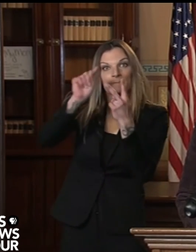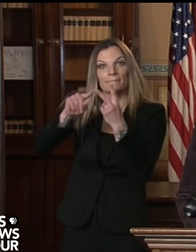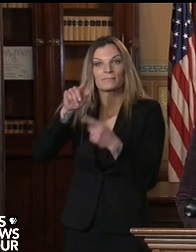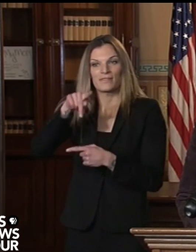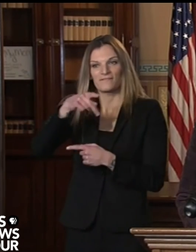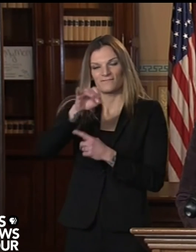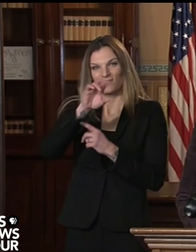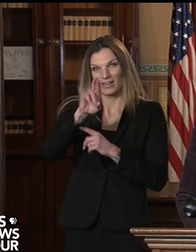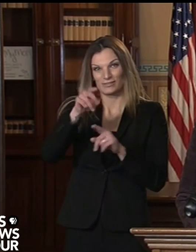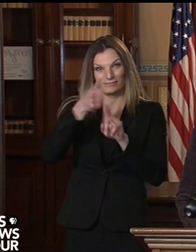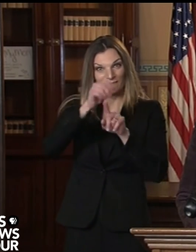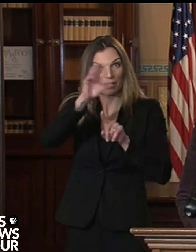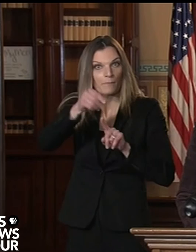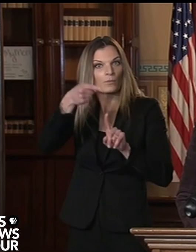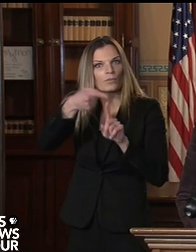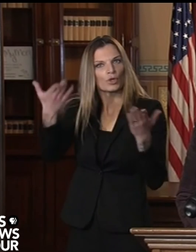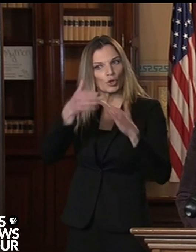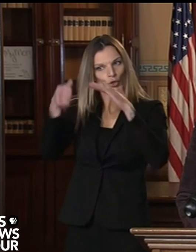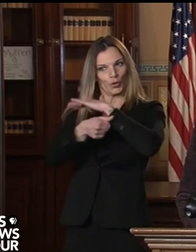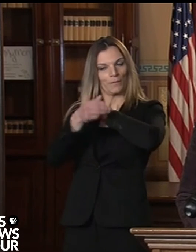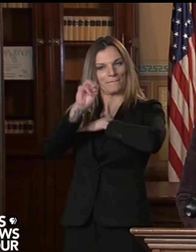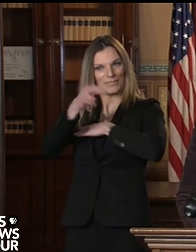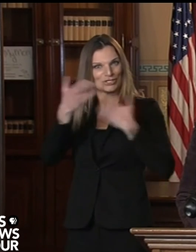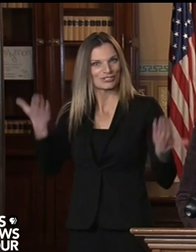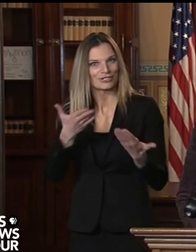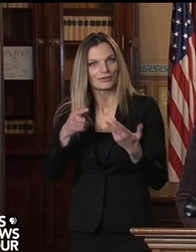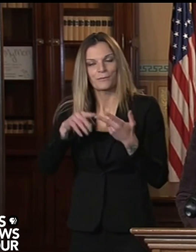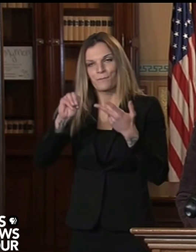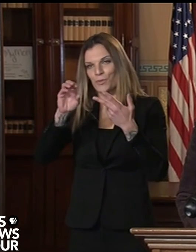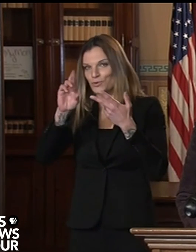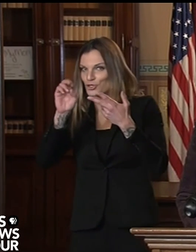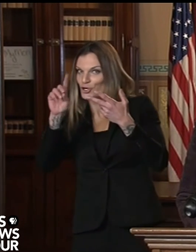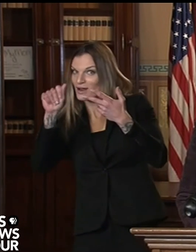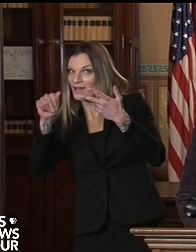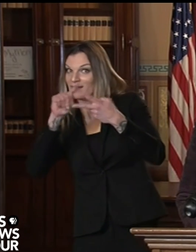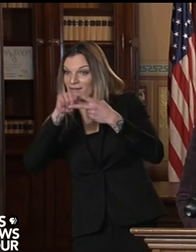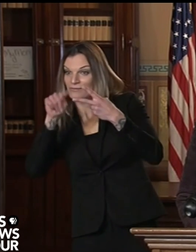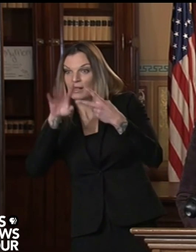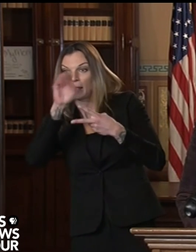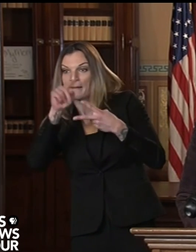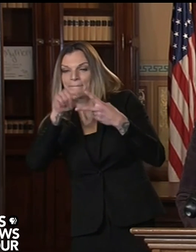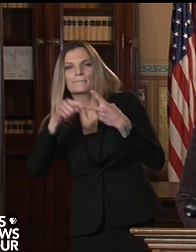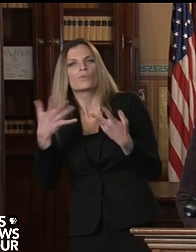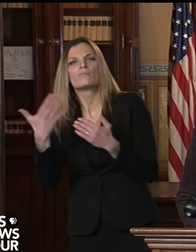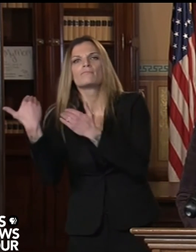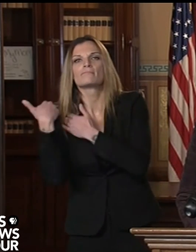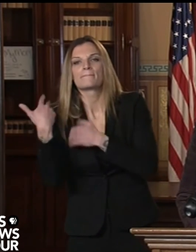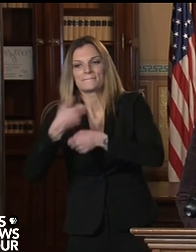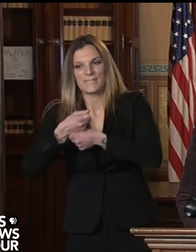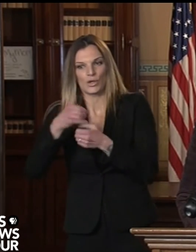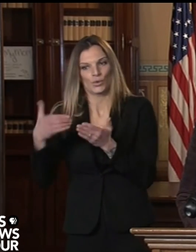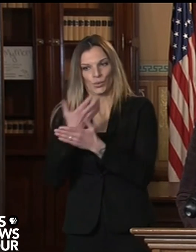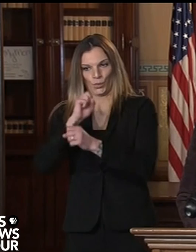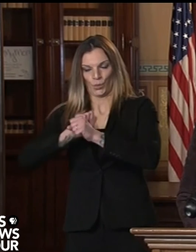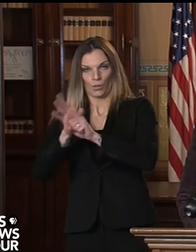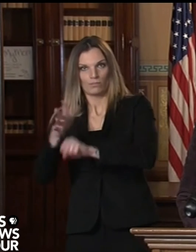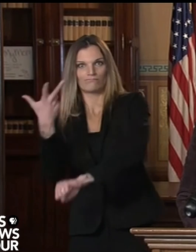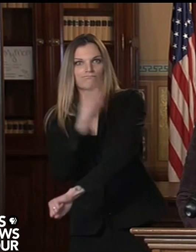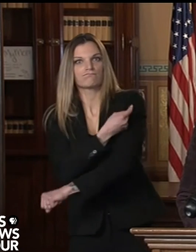that work here in Michigan, and Moderna, and we anticipate there will be others coming online as